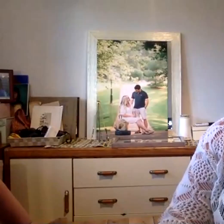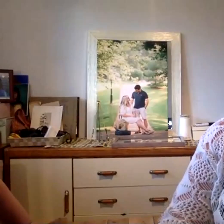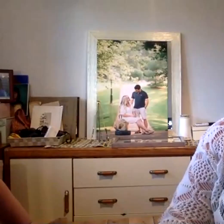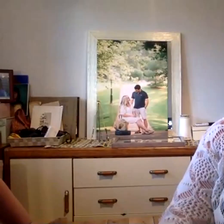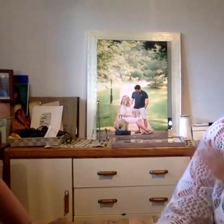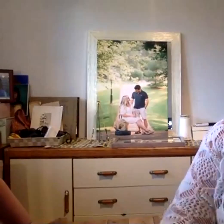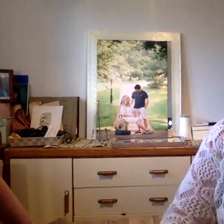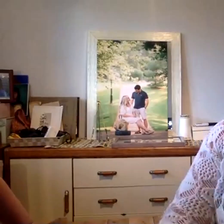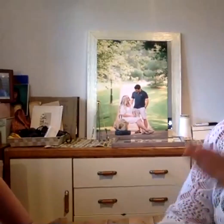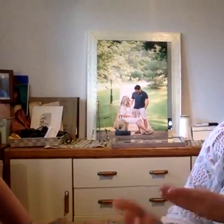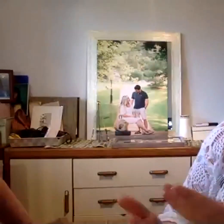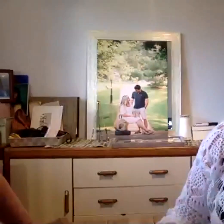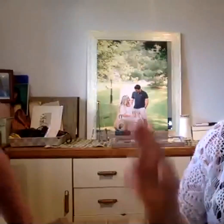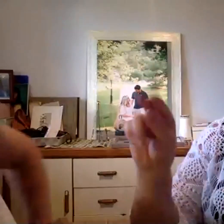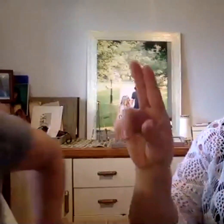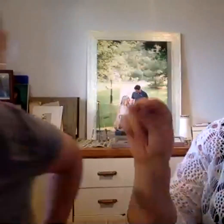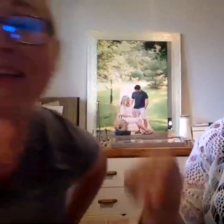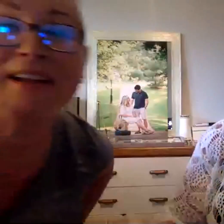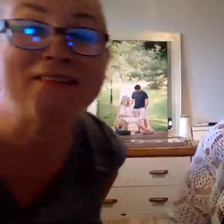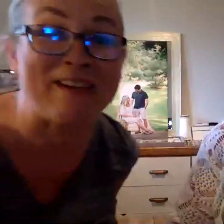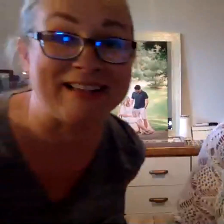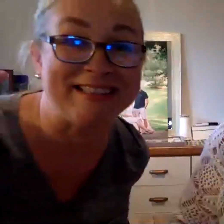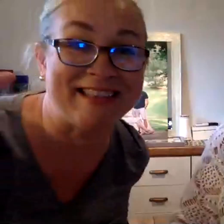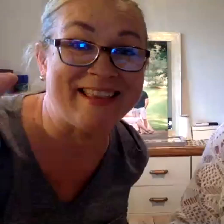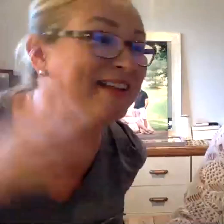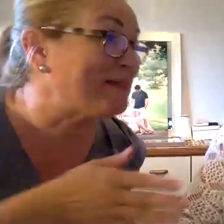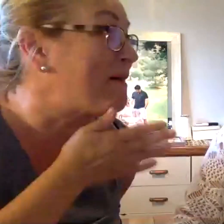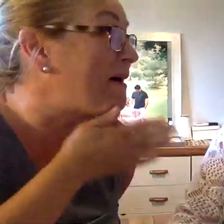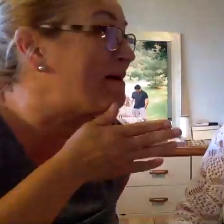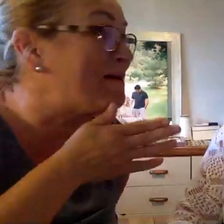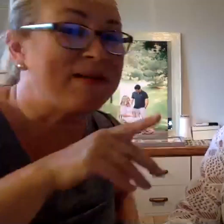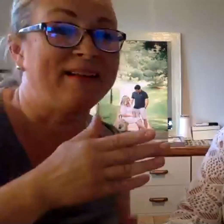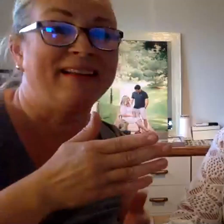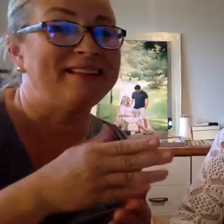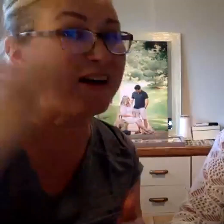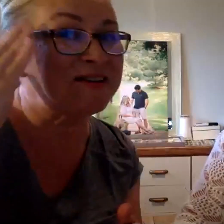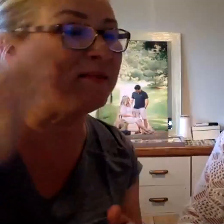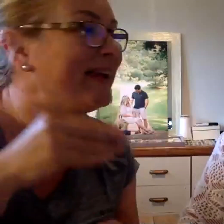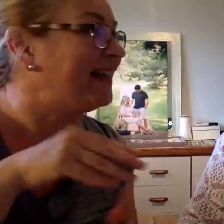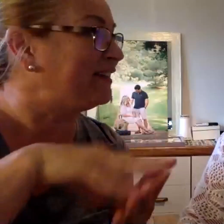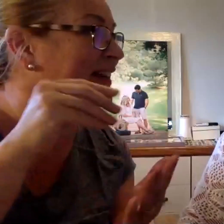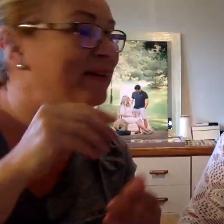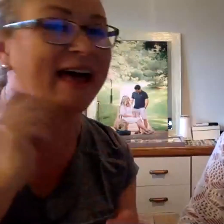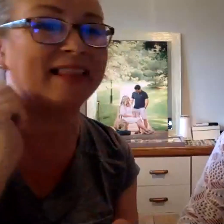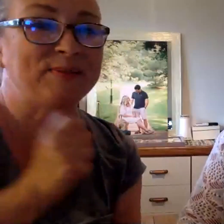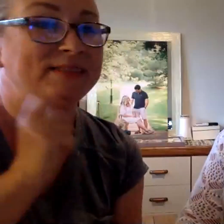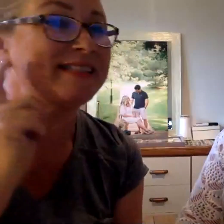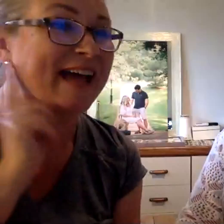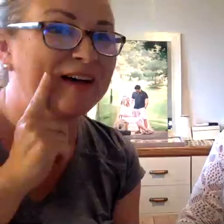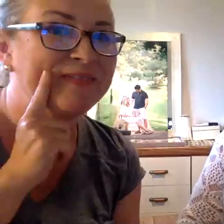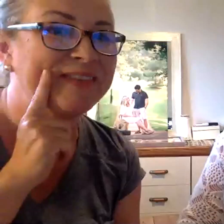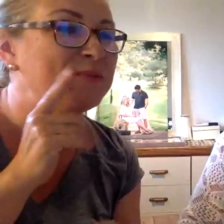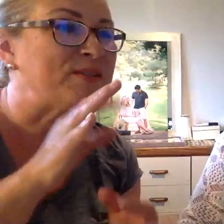fault? No. Sorry, I'm going to confess to that as a mom, not knowing and learning when Alex